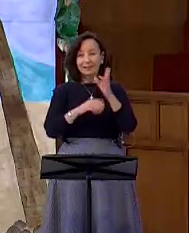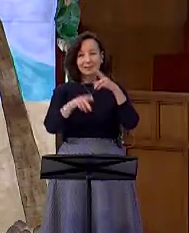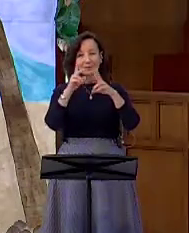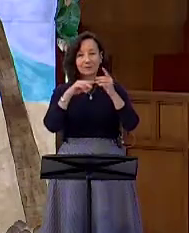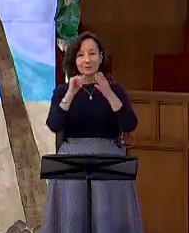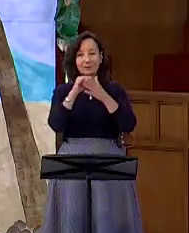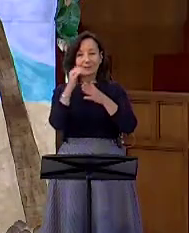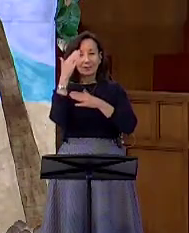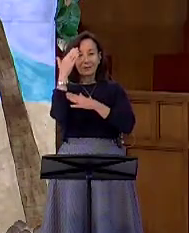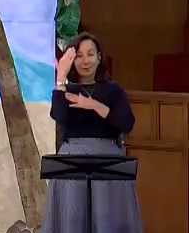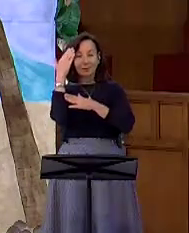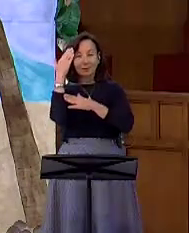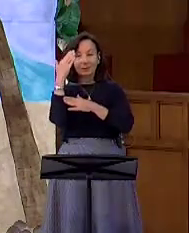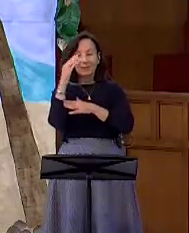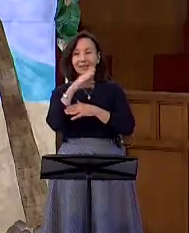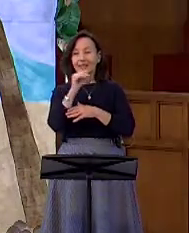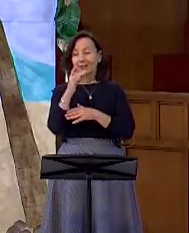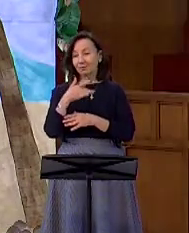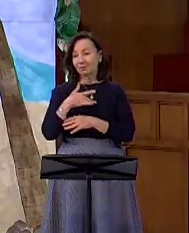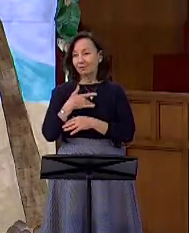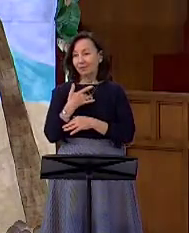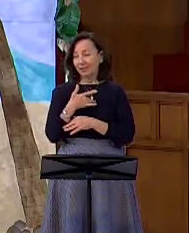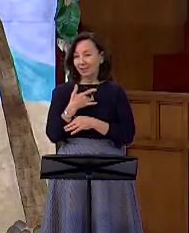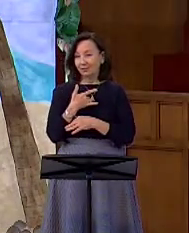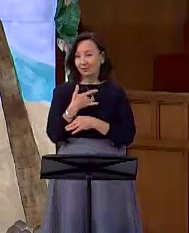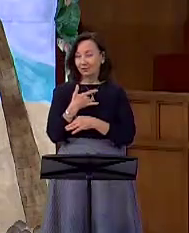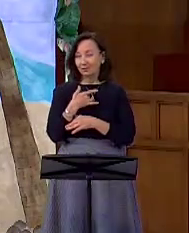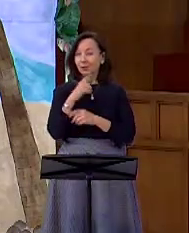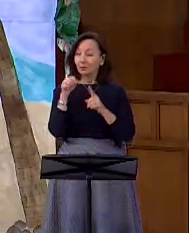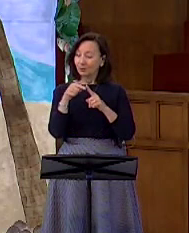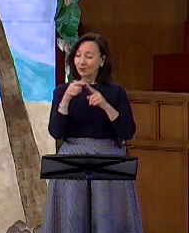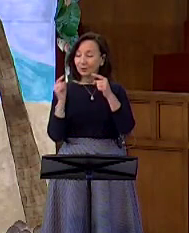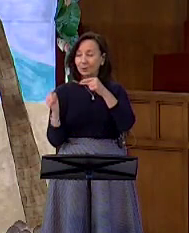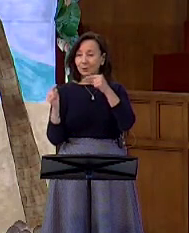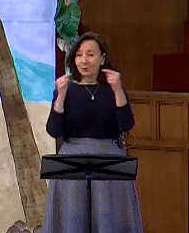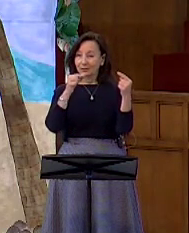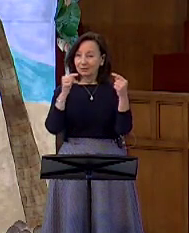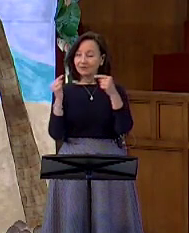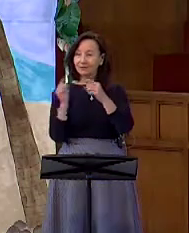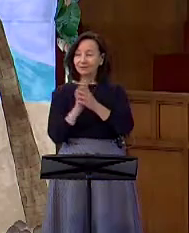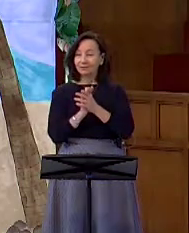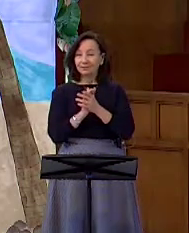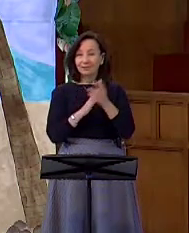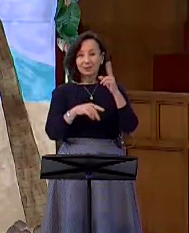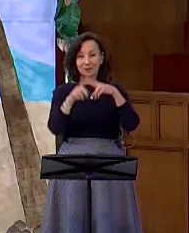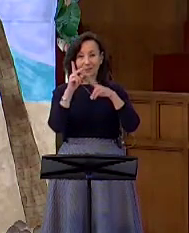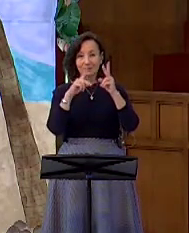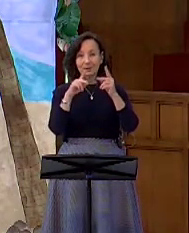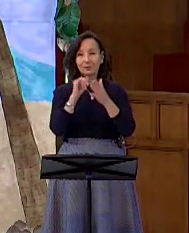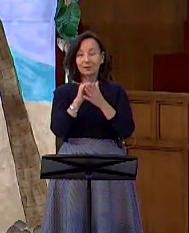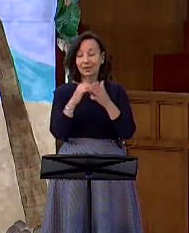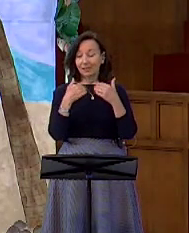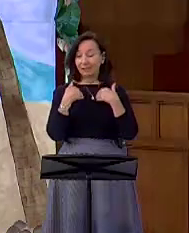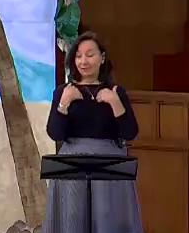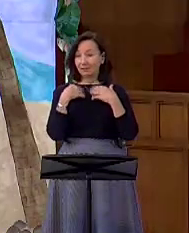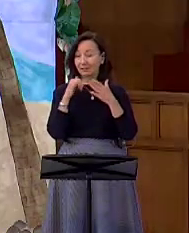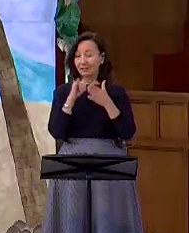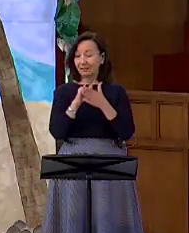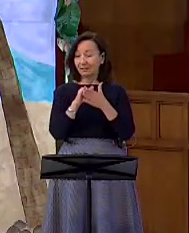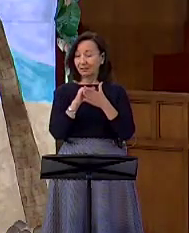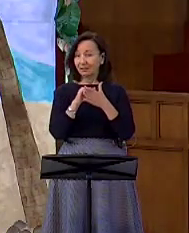know and feel when you struggle. These are people that have maybe been in that same